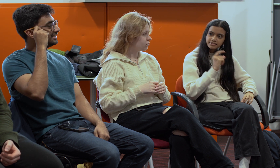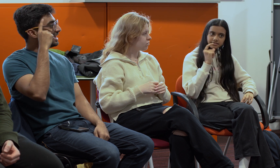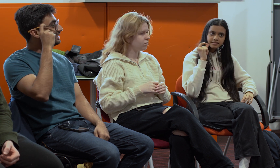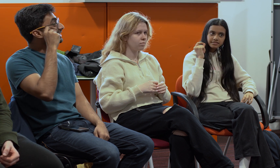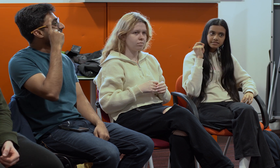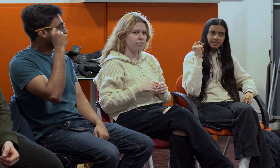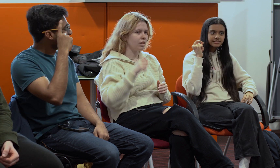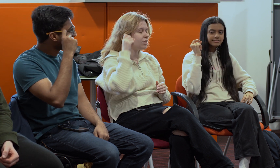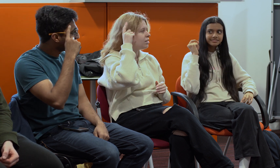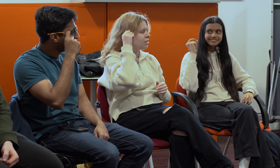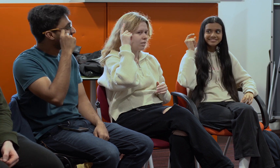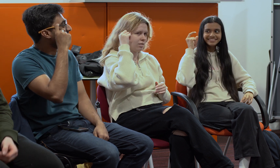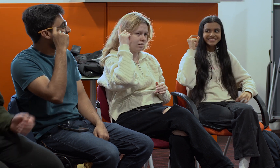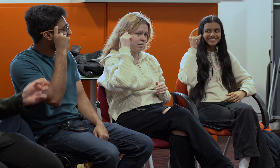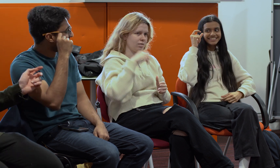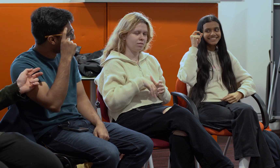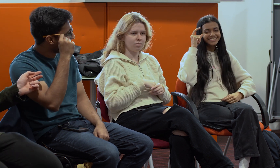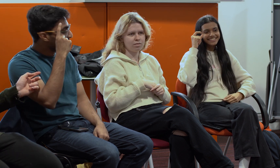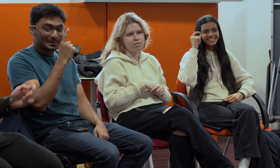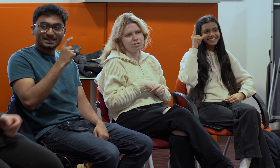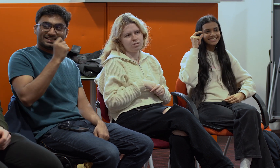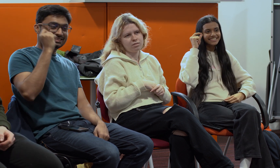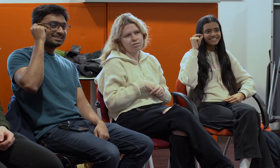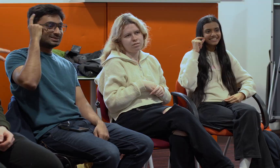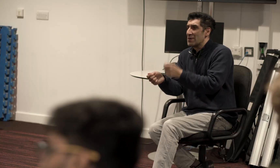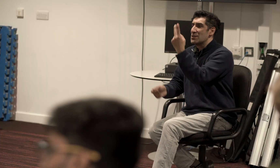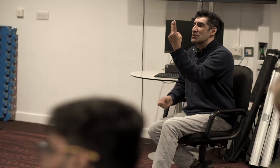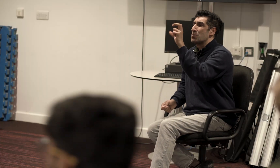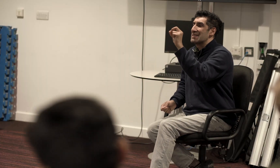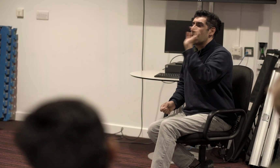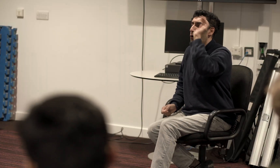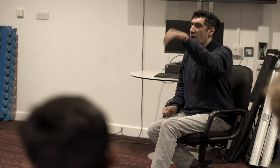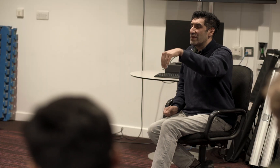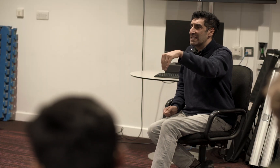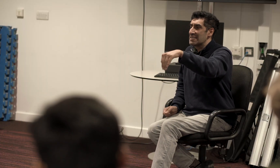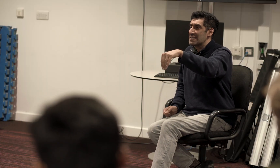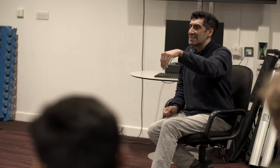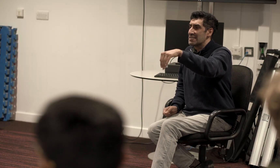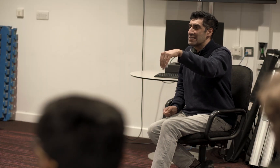at taking a sign language course, the most important thing is to check that your teacher is